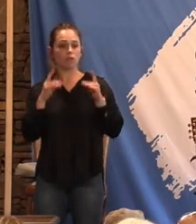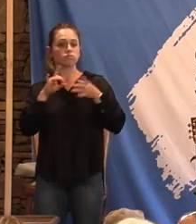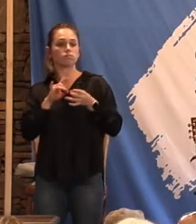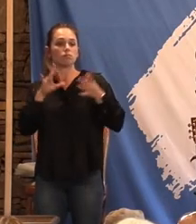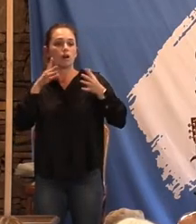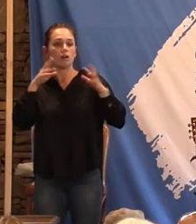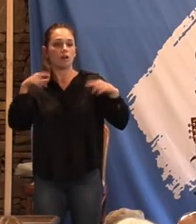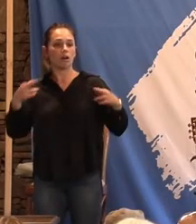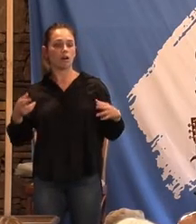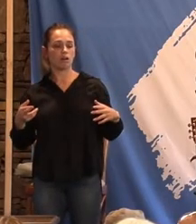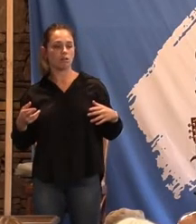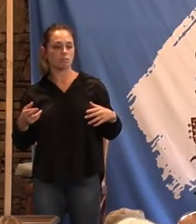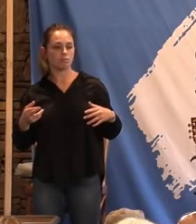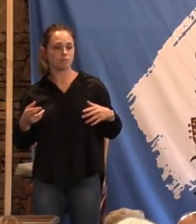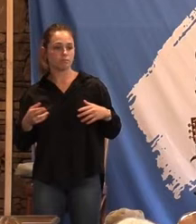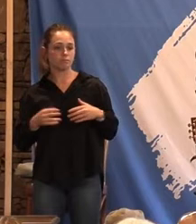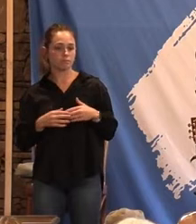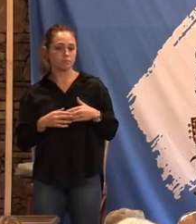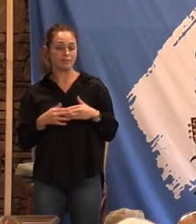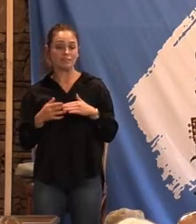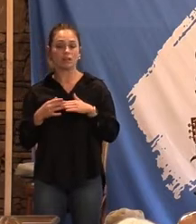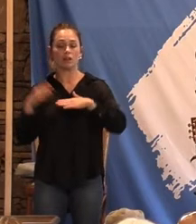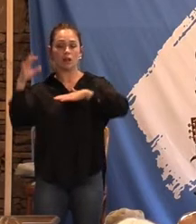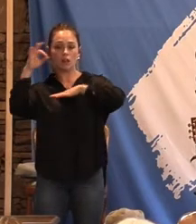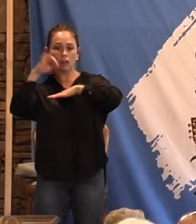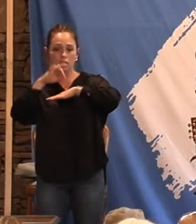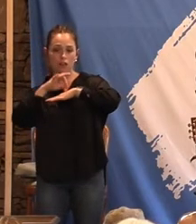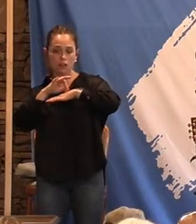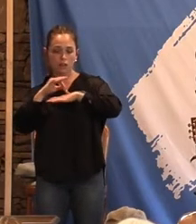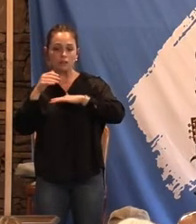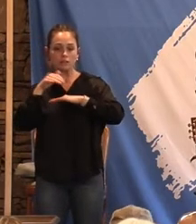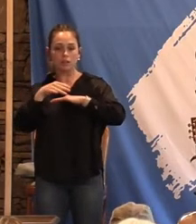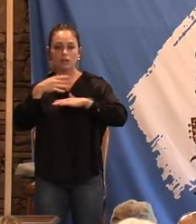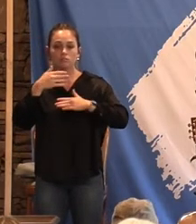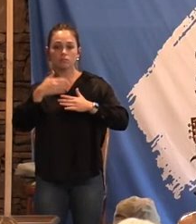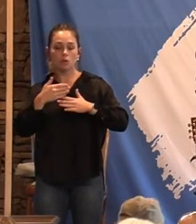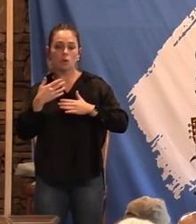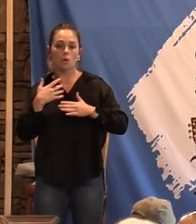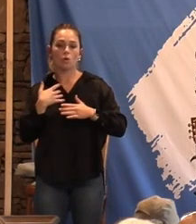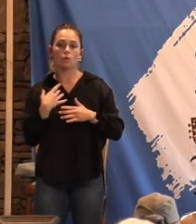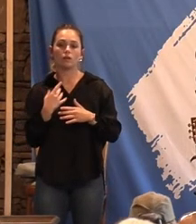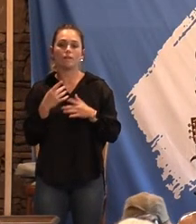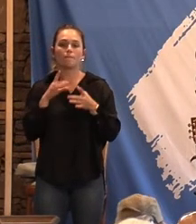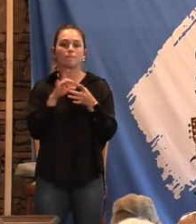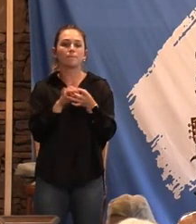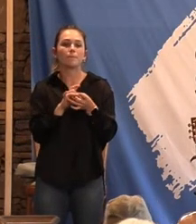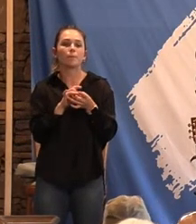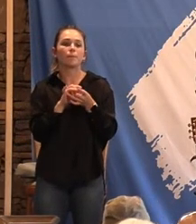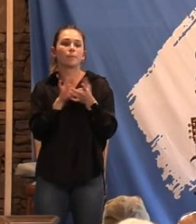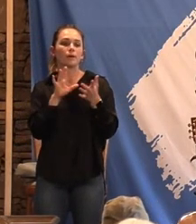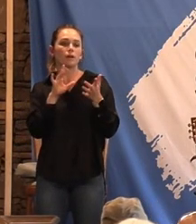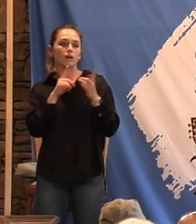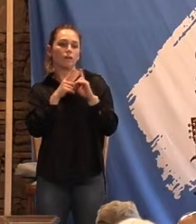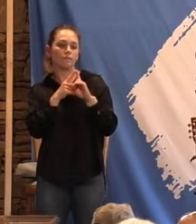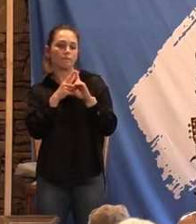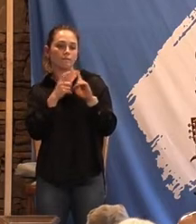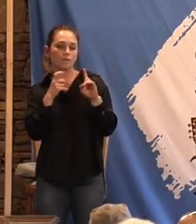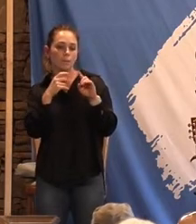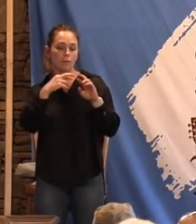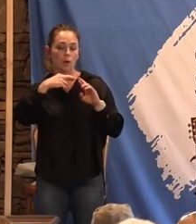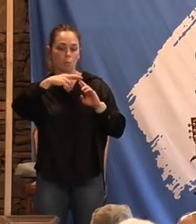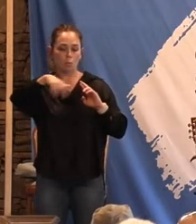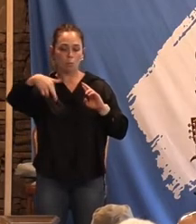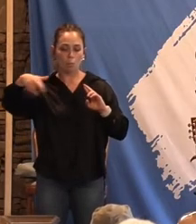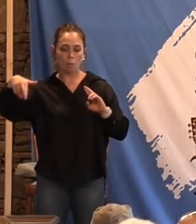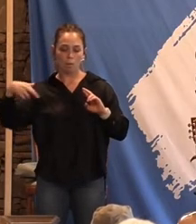finally, almost night, he finally got loose from that rope that